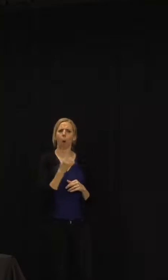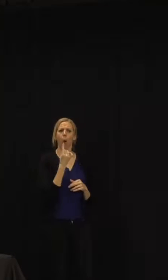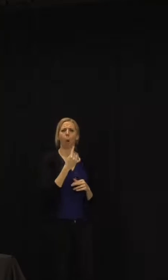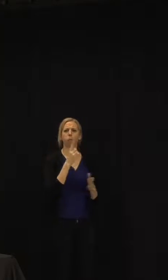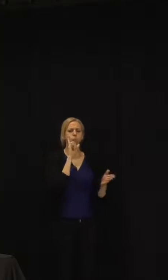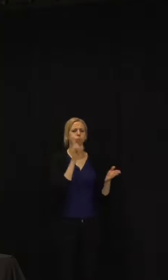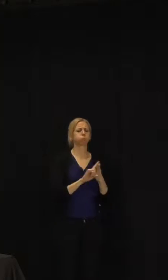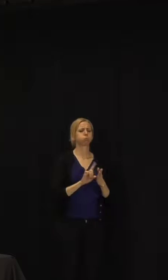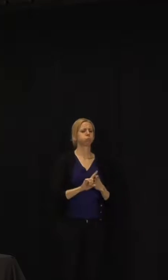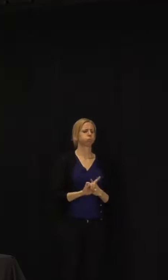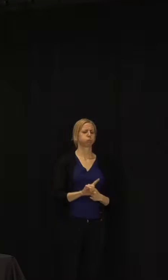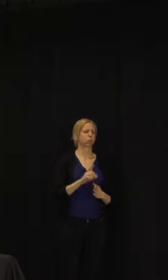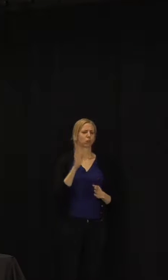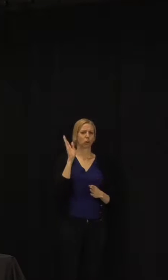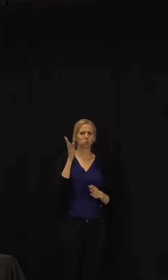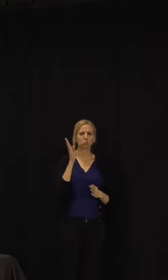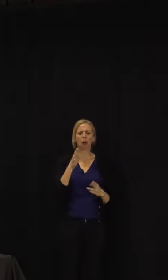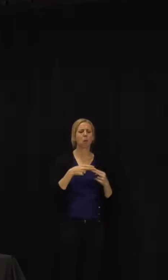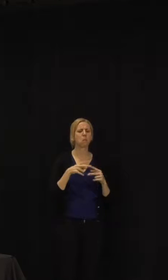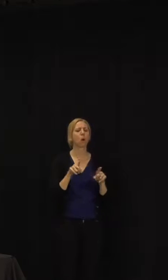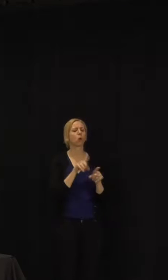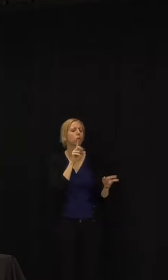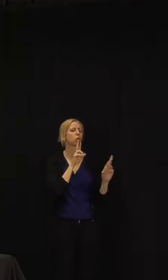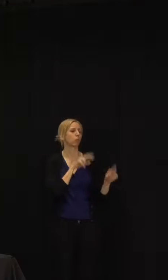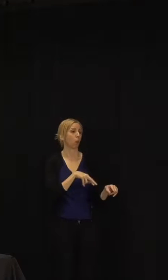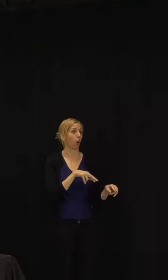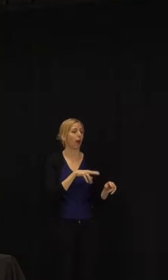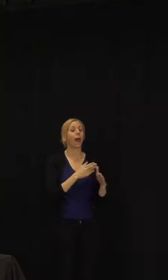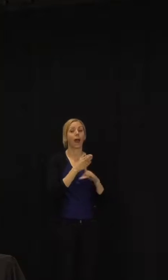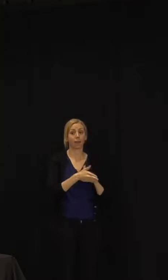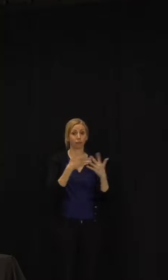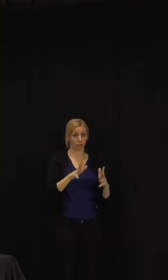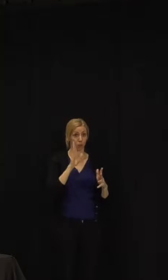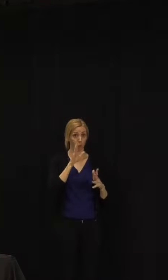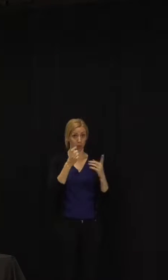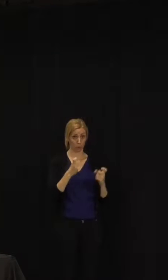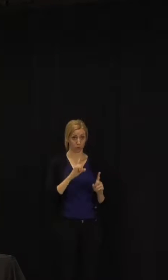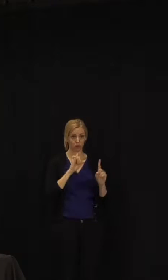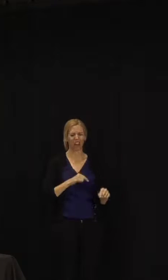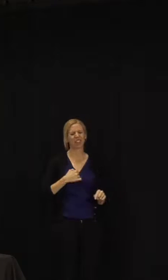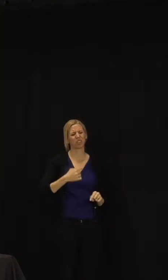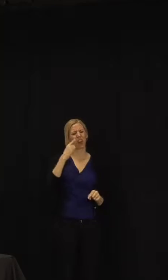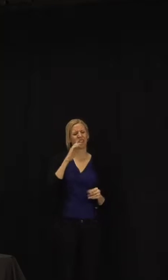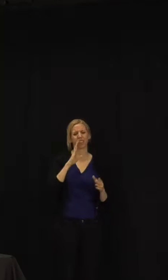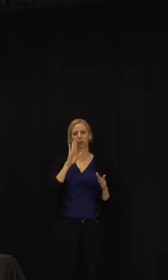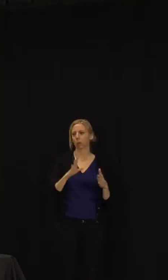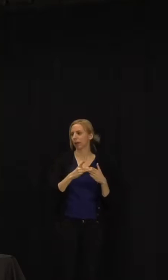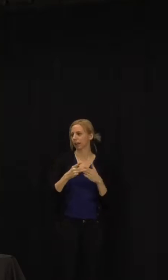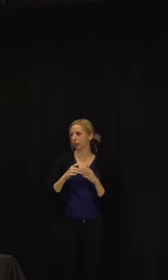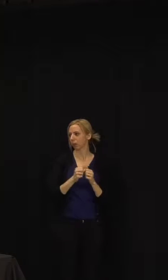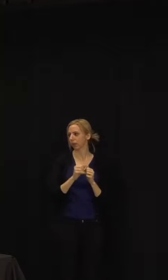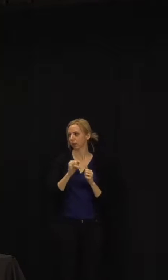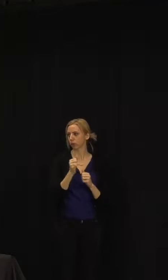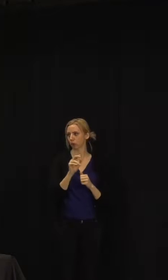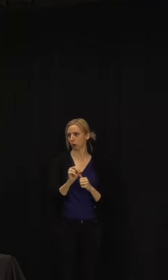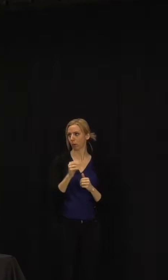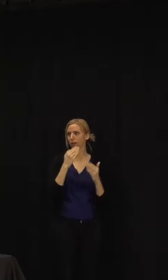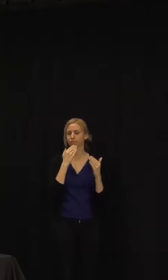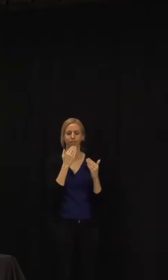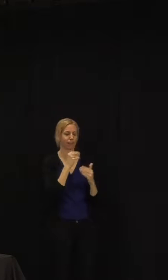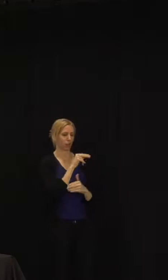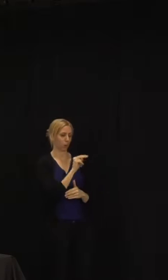the report, and then we'll have a Q&A. So I think we're going to go in alphabetical order, leading off with Joan Jeffrey. Thank you,